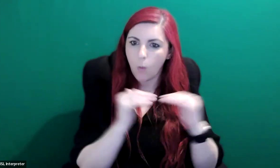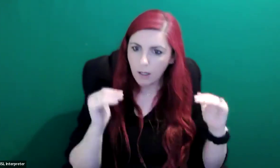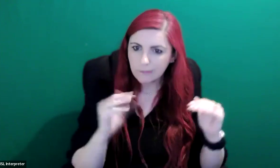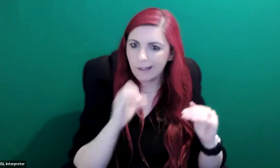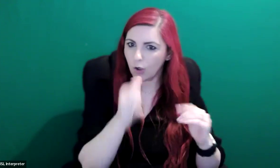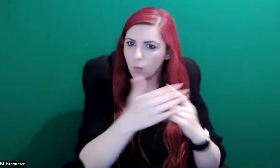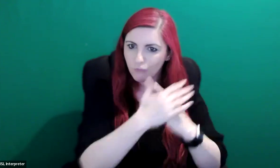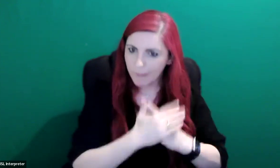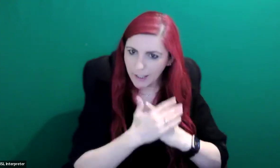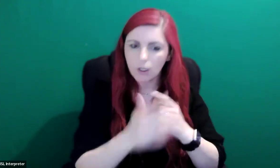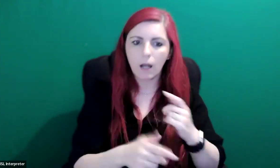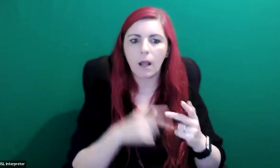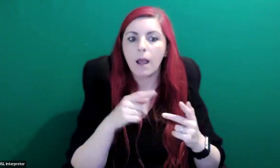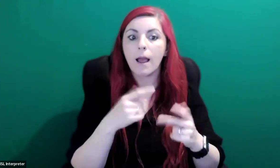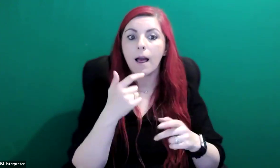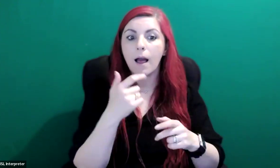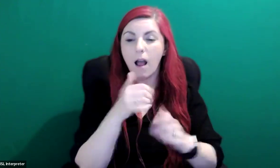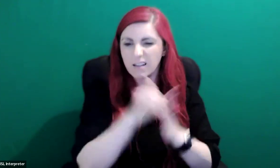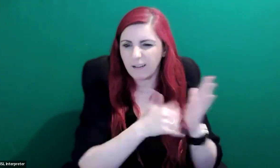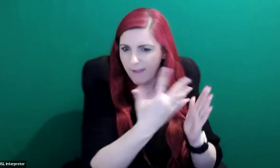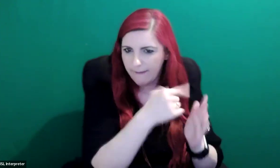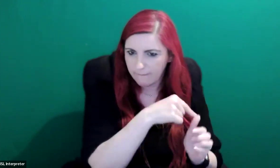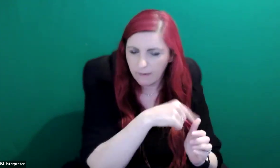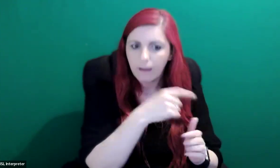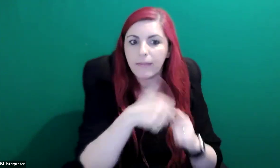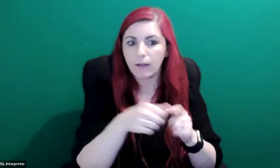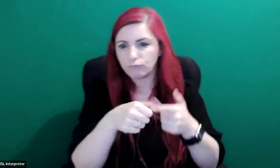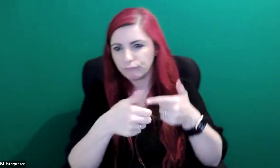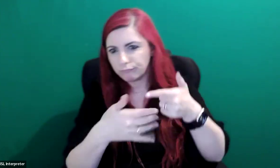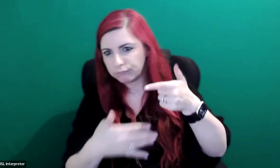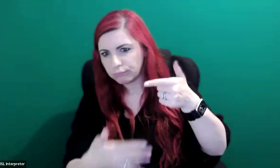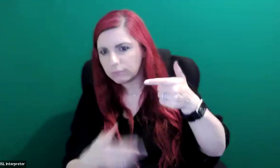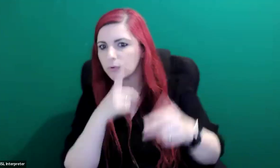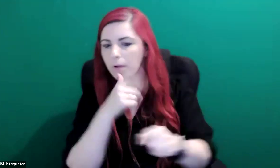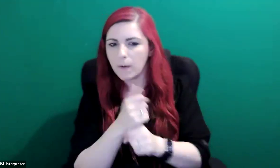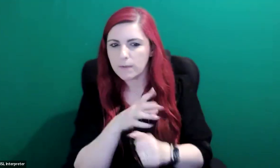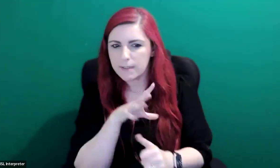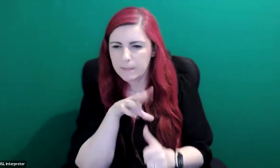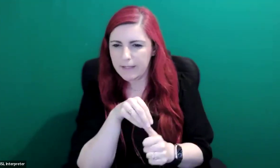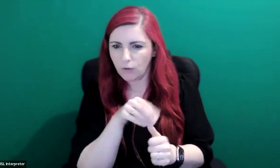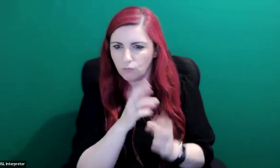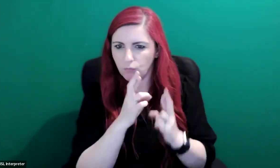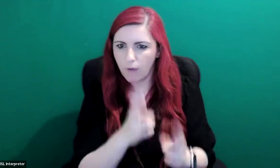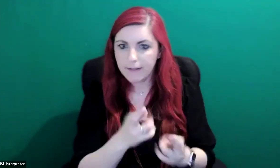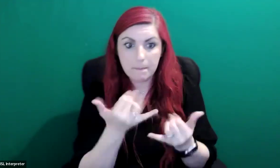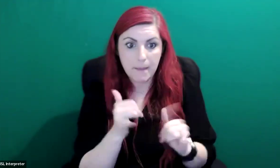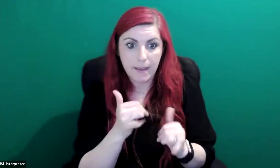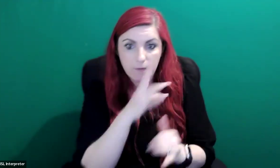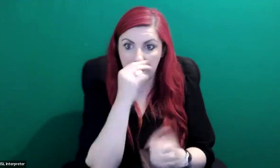non-discrimination in Article 5, and then it goes on into all of the areas of specific rights, whether that's